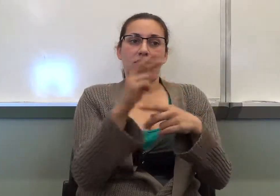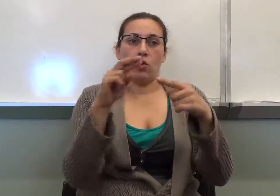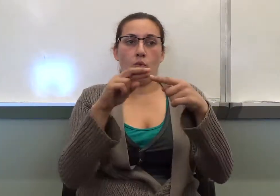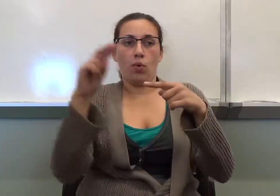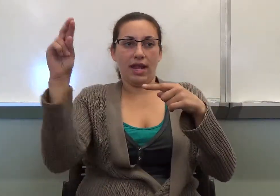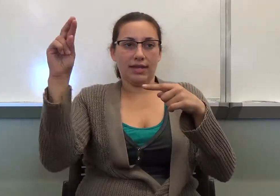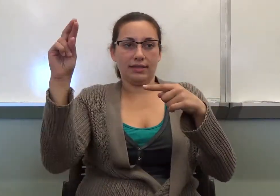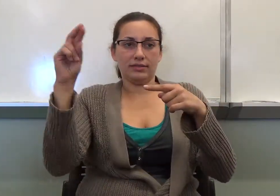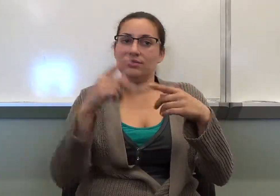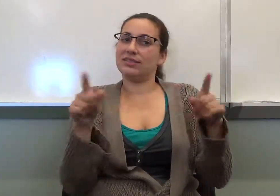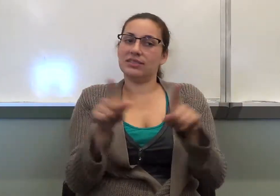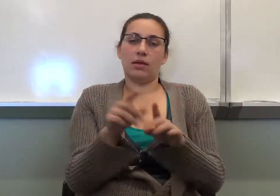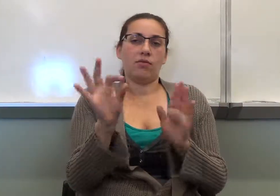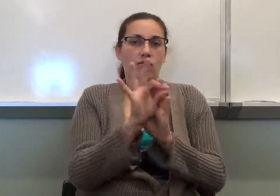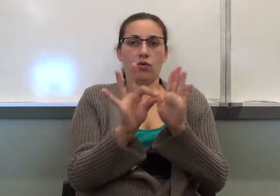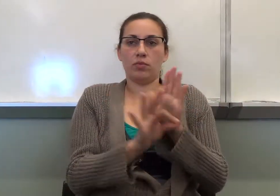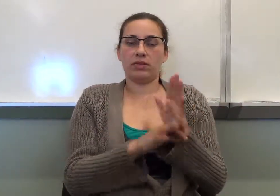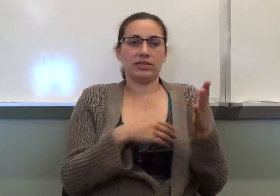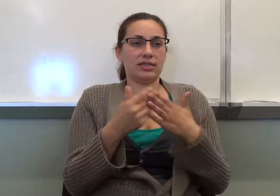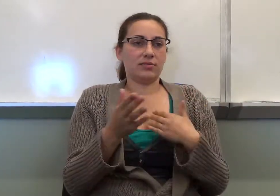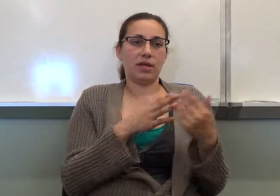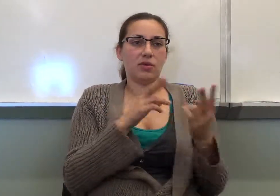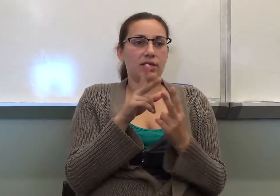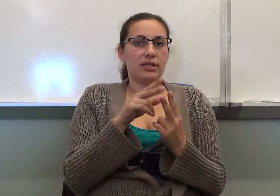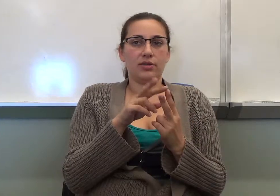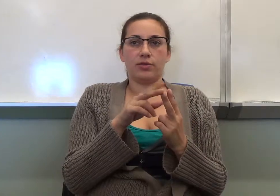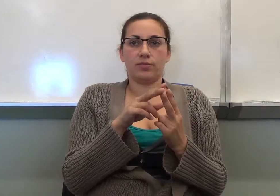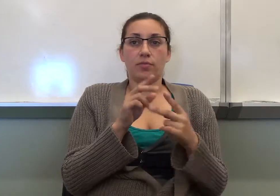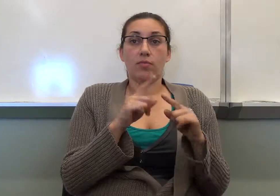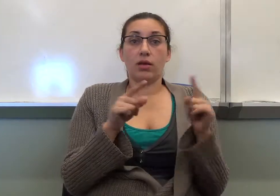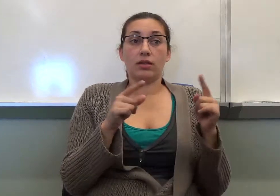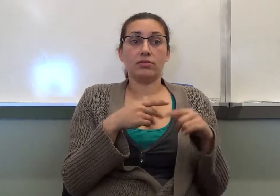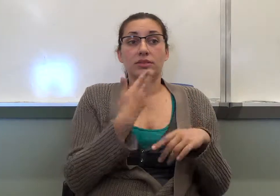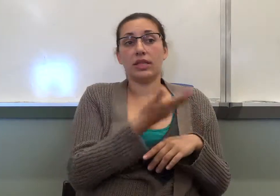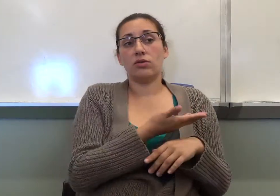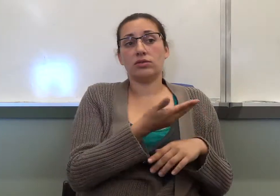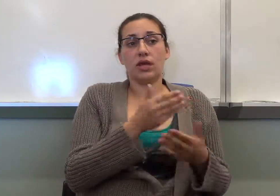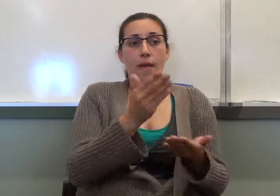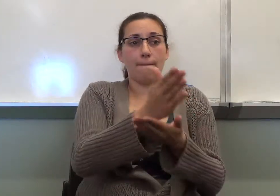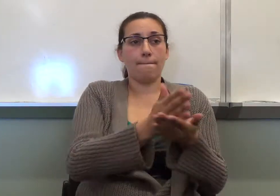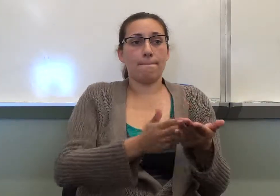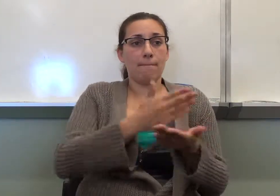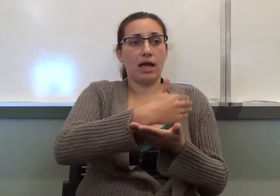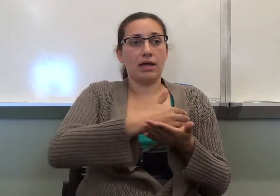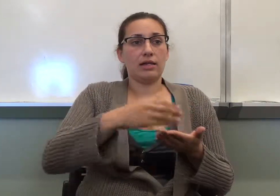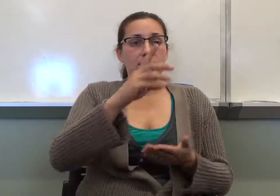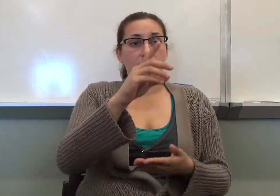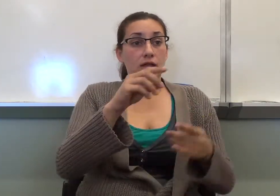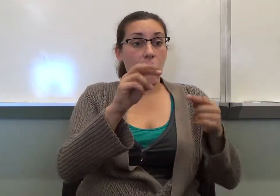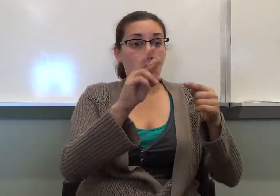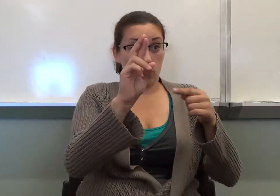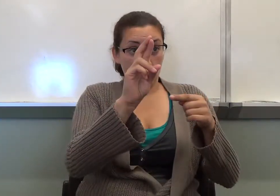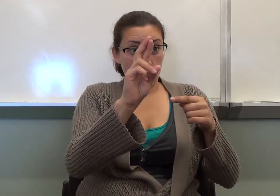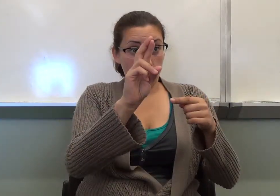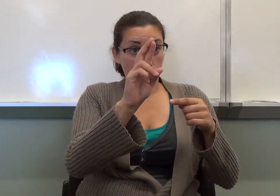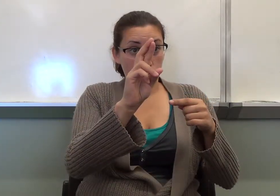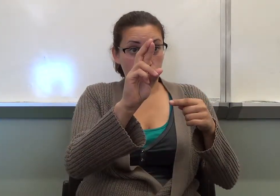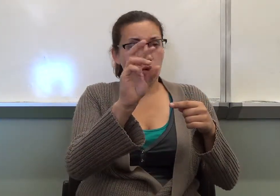formula. It's not a big deal. But there's that pi. There's that Greek letter pi, which is an